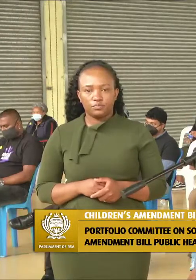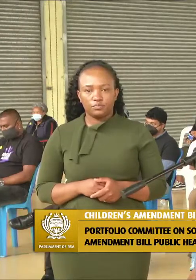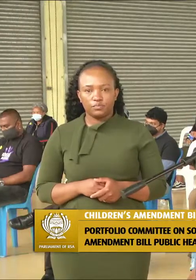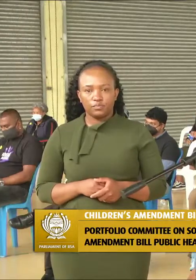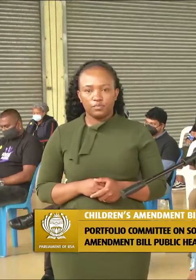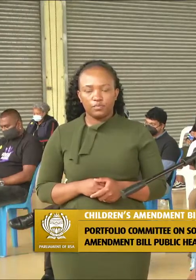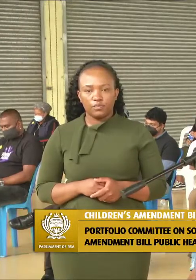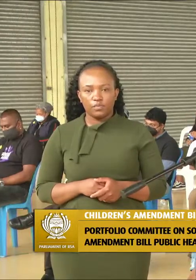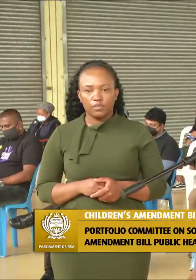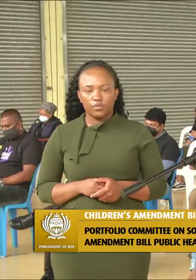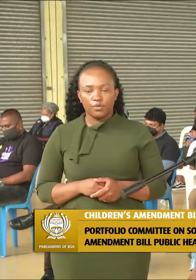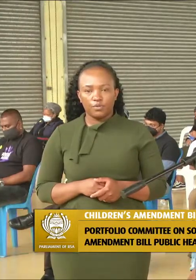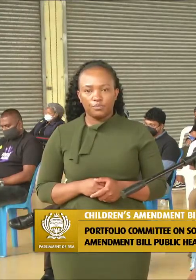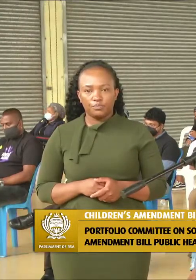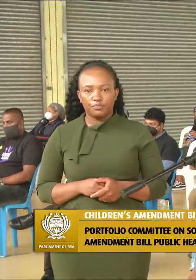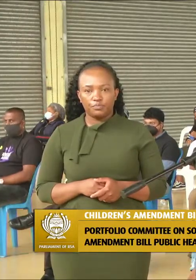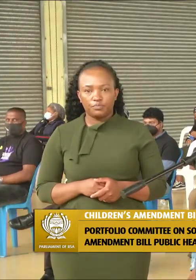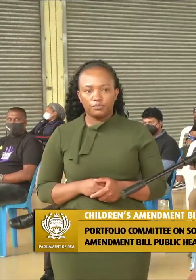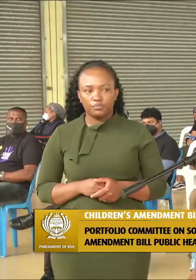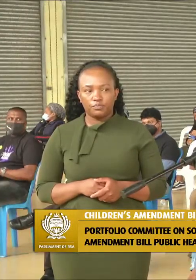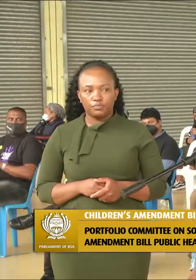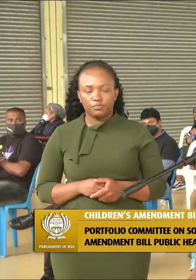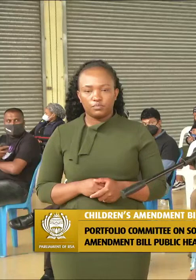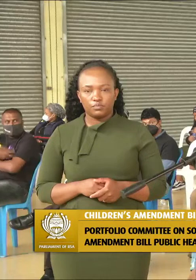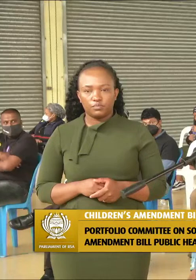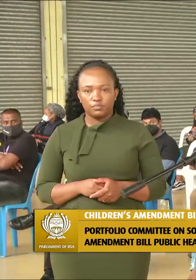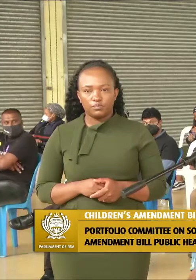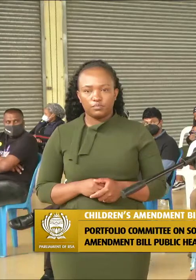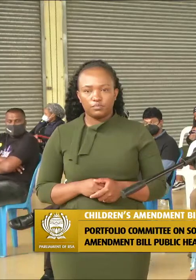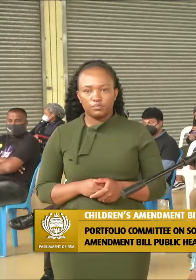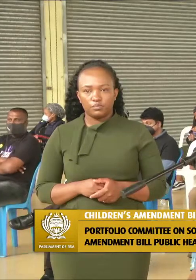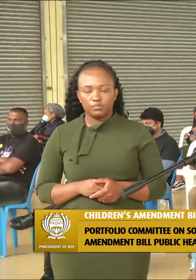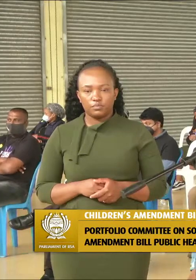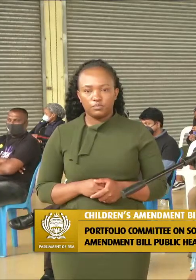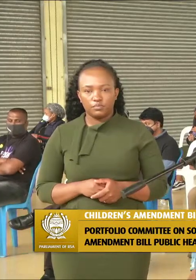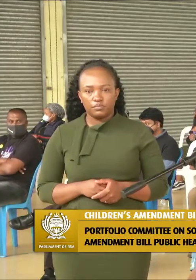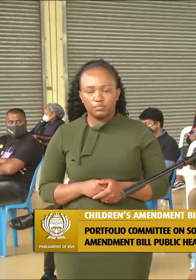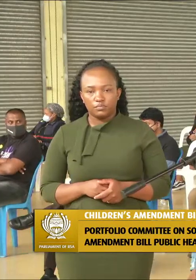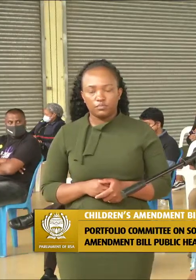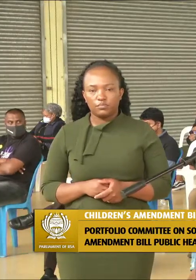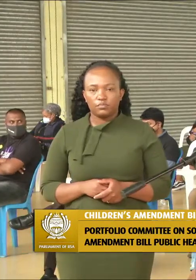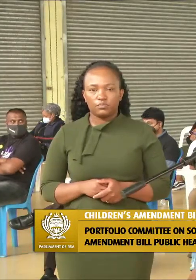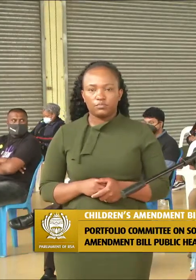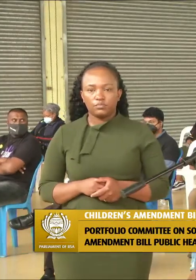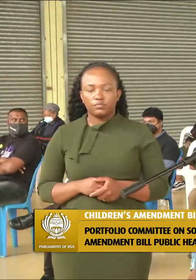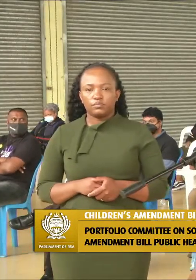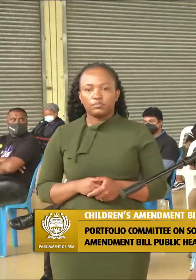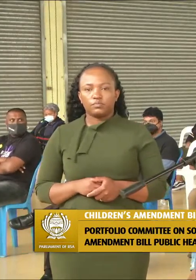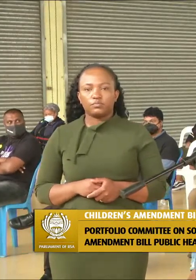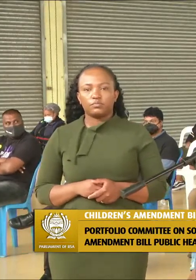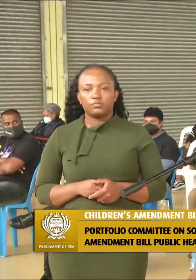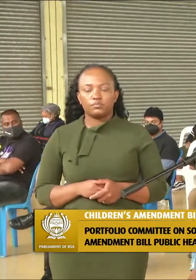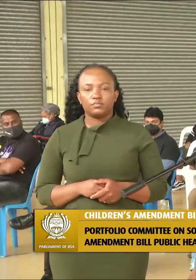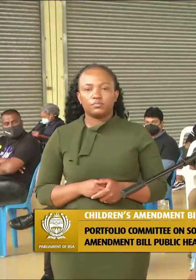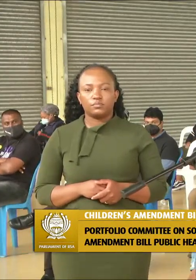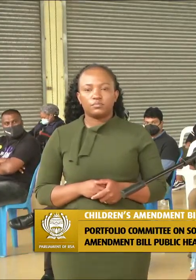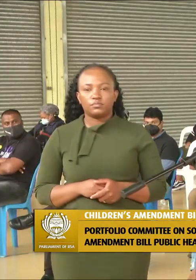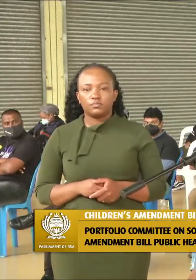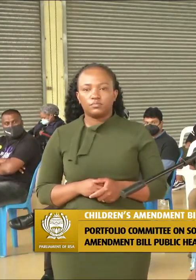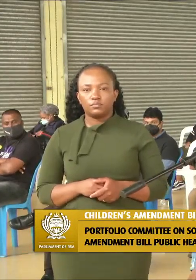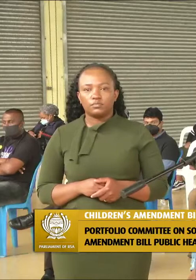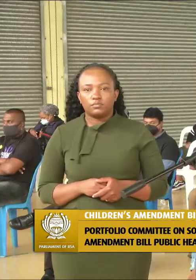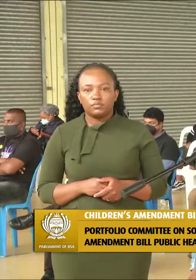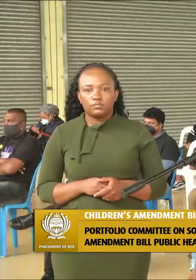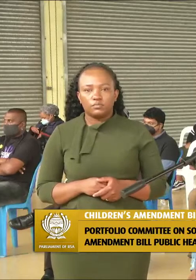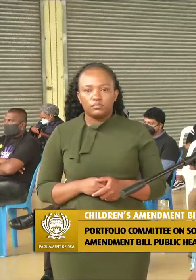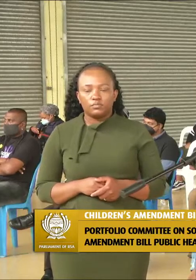capacitated. When they come back from such trainings and programs, they start realizing that what we are giving